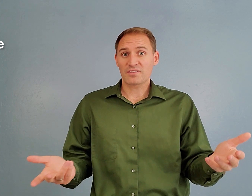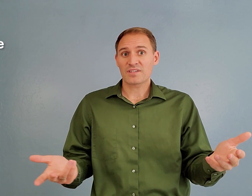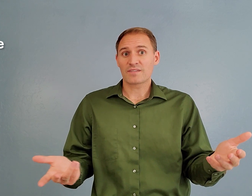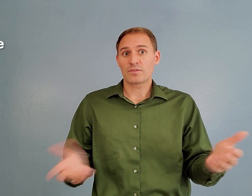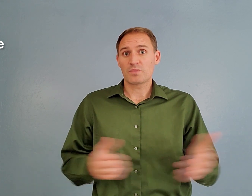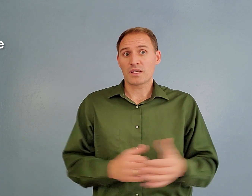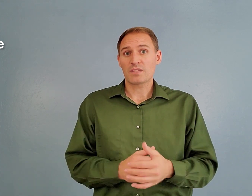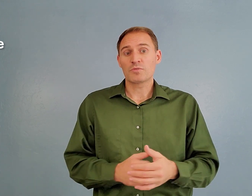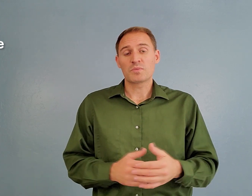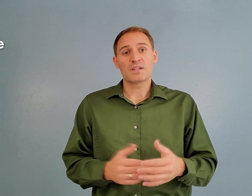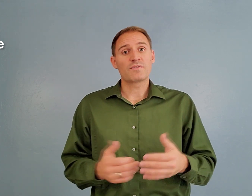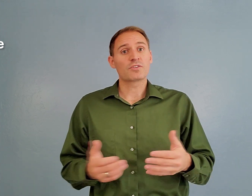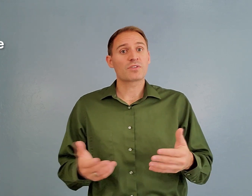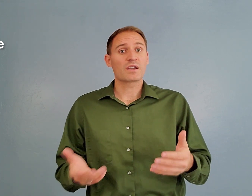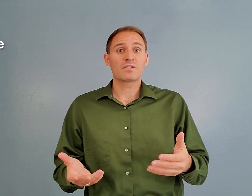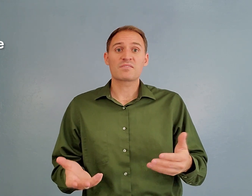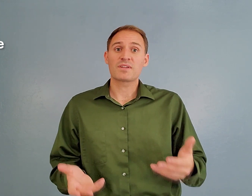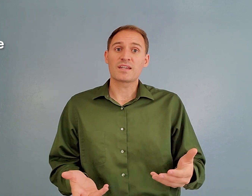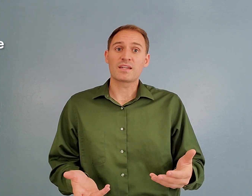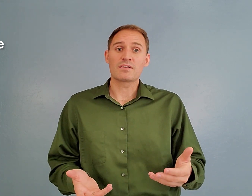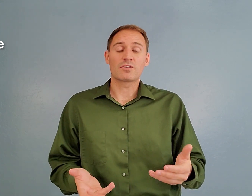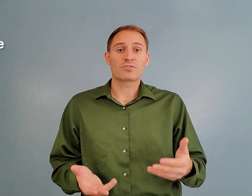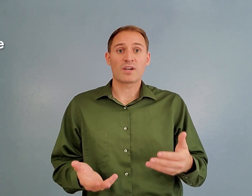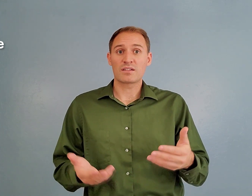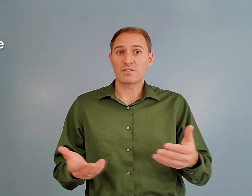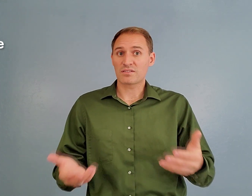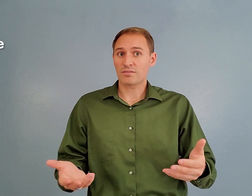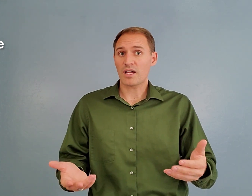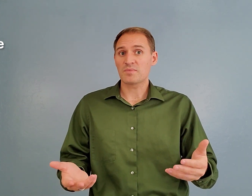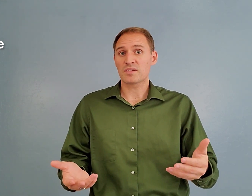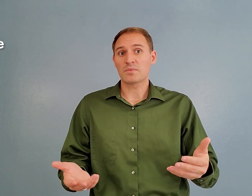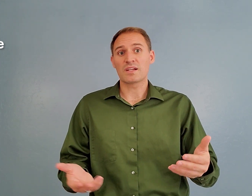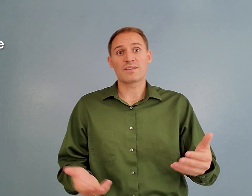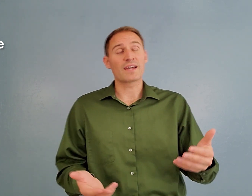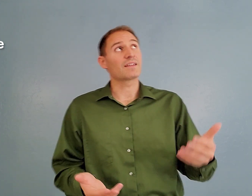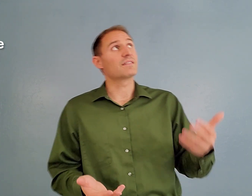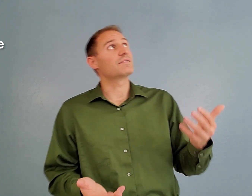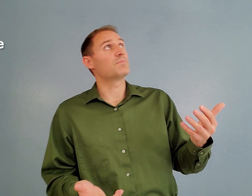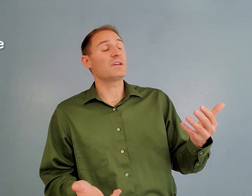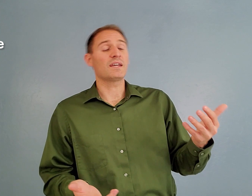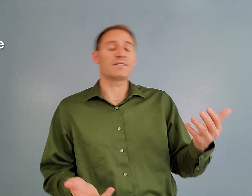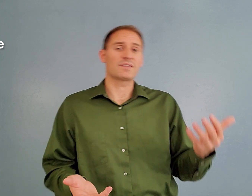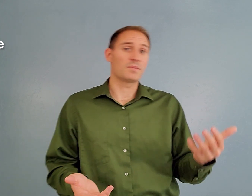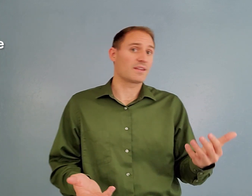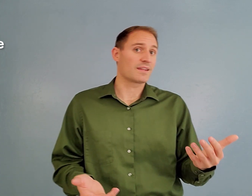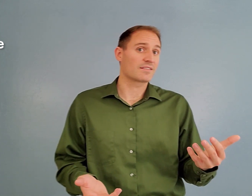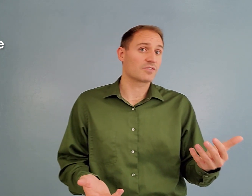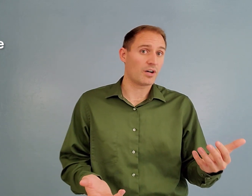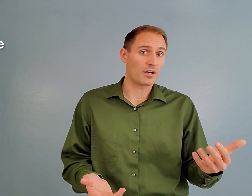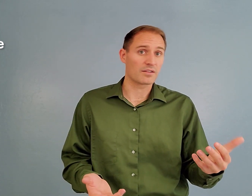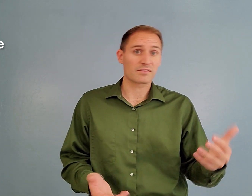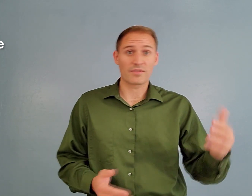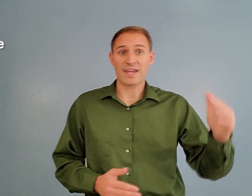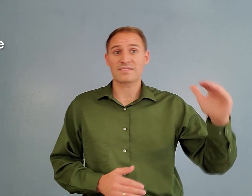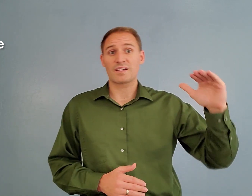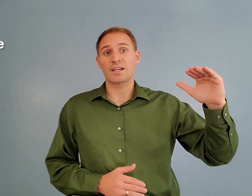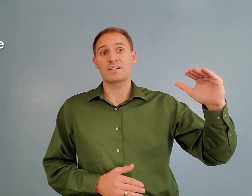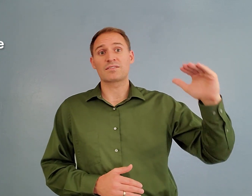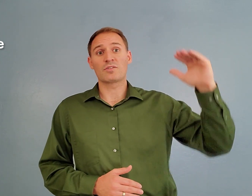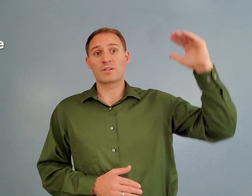sign for big would be if you're trying to explain or trying to describe somebody that is big, somebody that is tall. So that sign is going to be